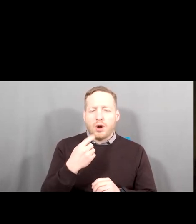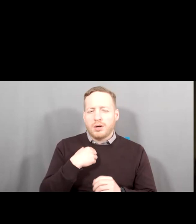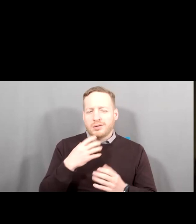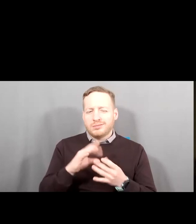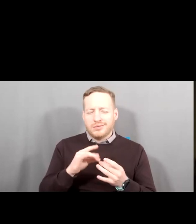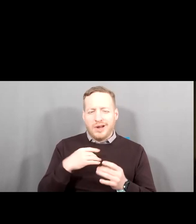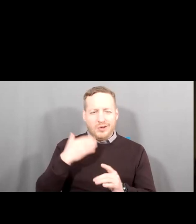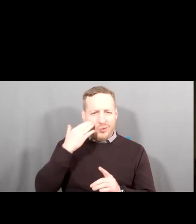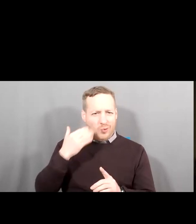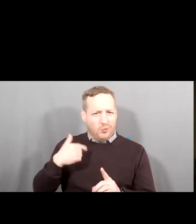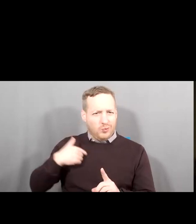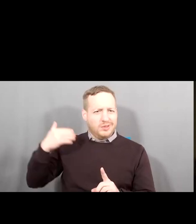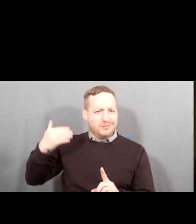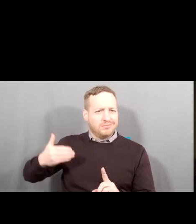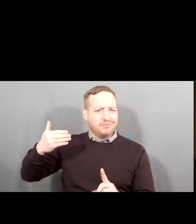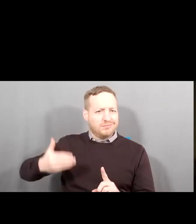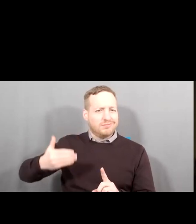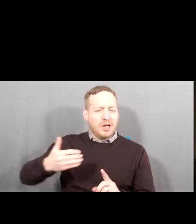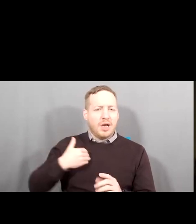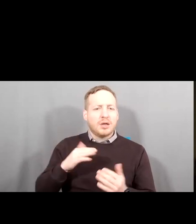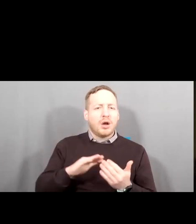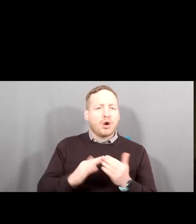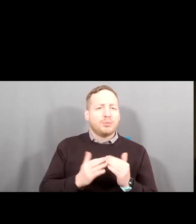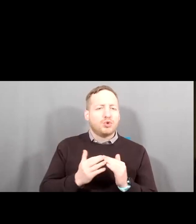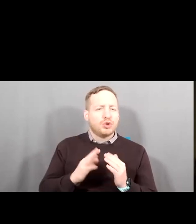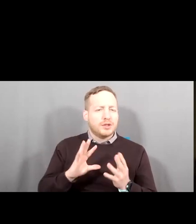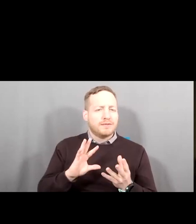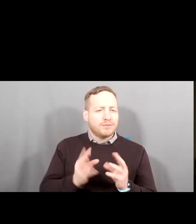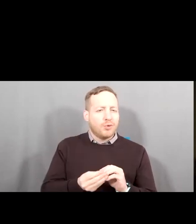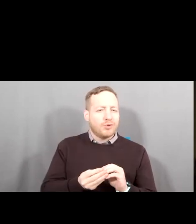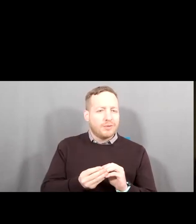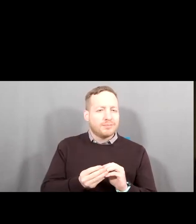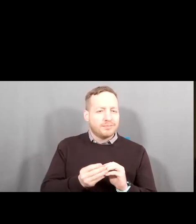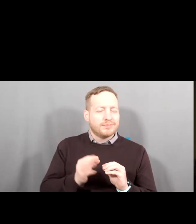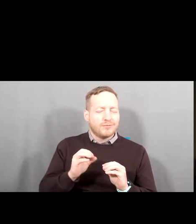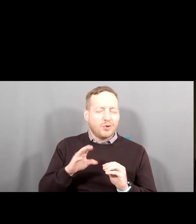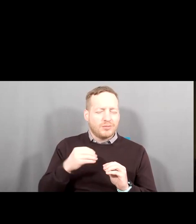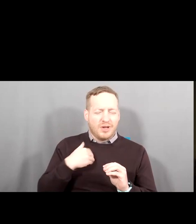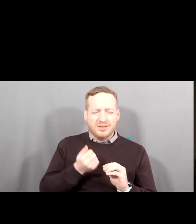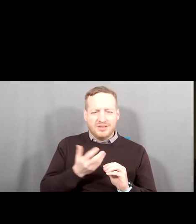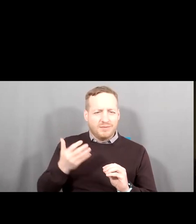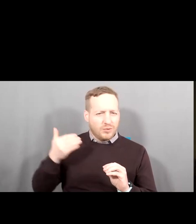All right, seeing none right now, I did want to say in the past, we've had community forums.